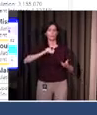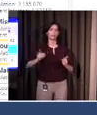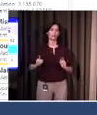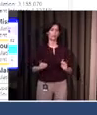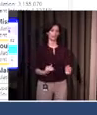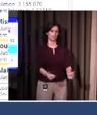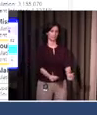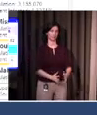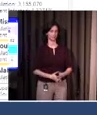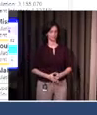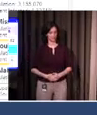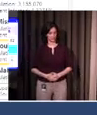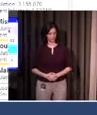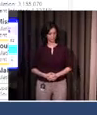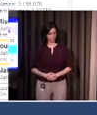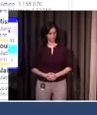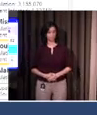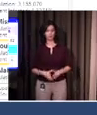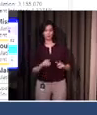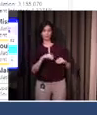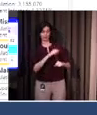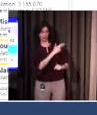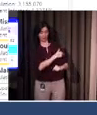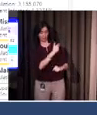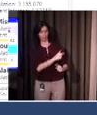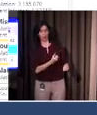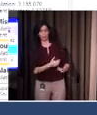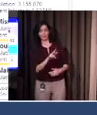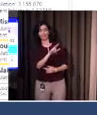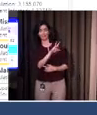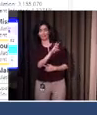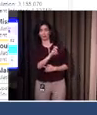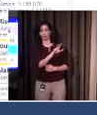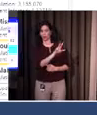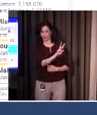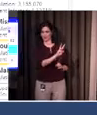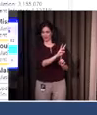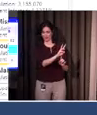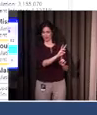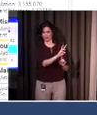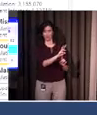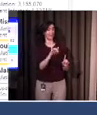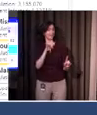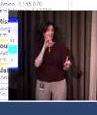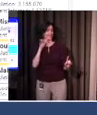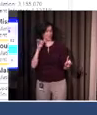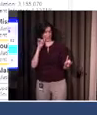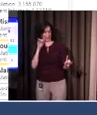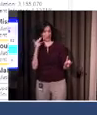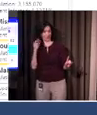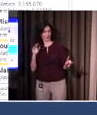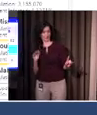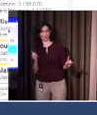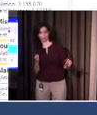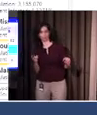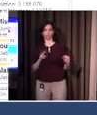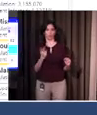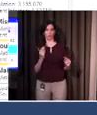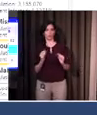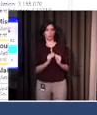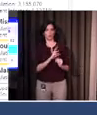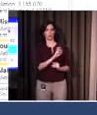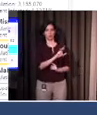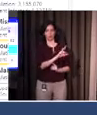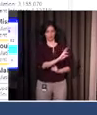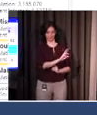Told you 636 individuals are hospitalized. That's up 13 from the number that we reported yesterday. 82